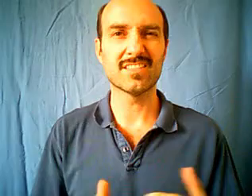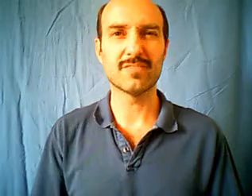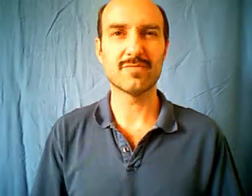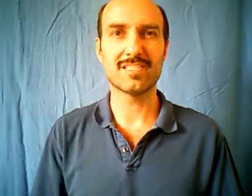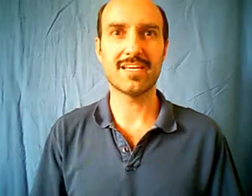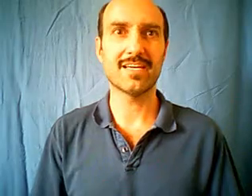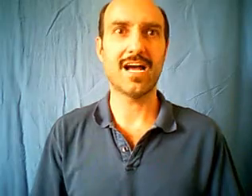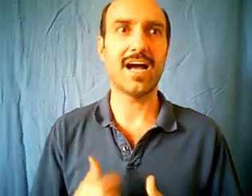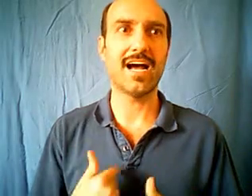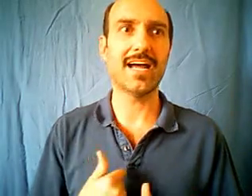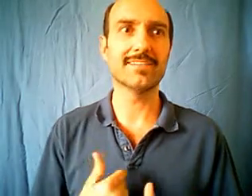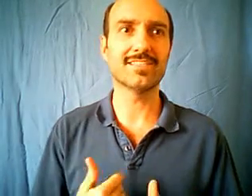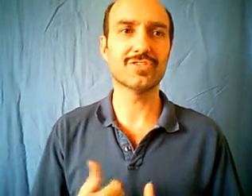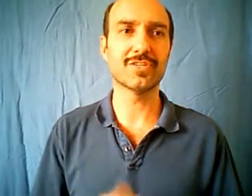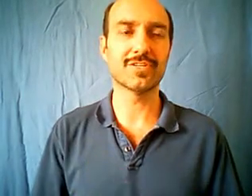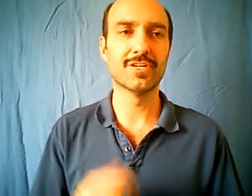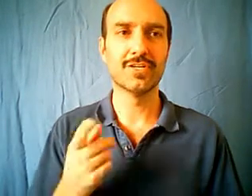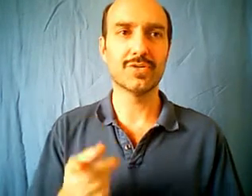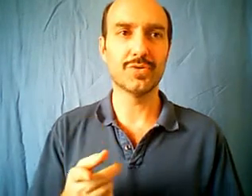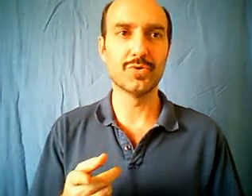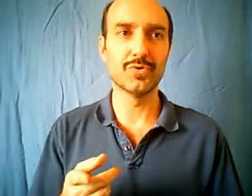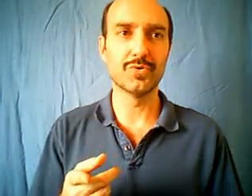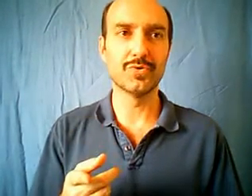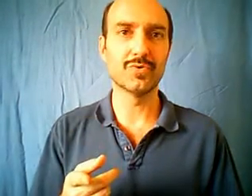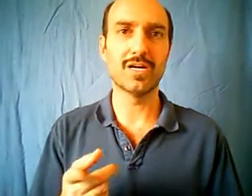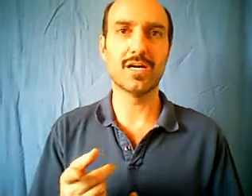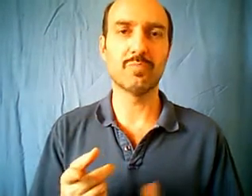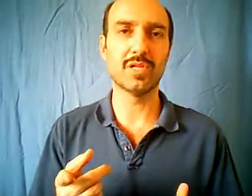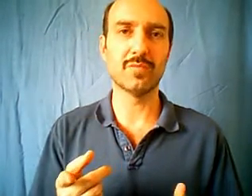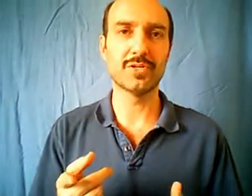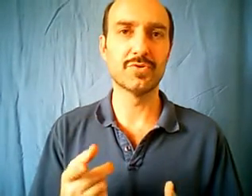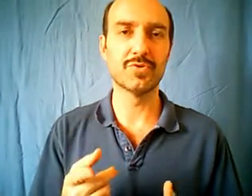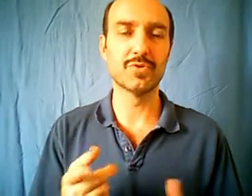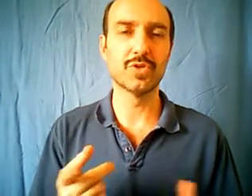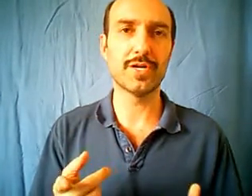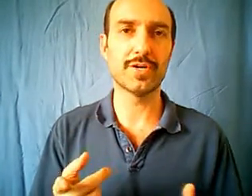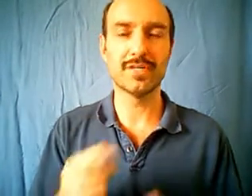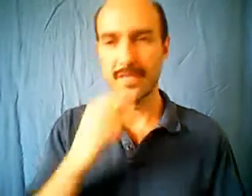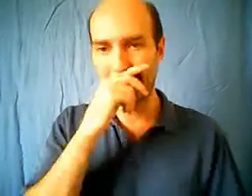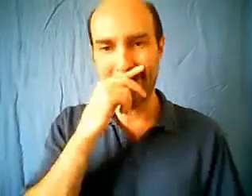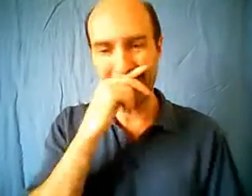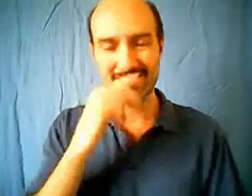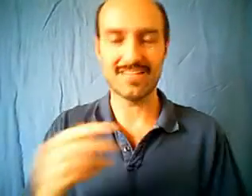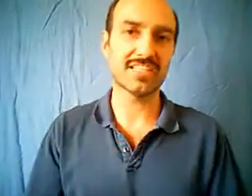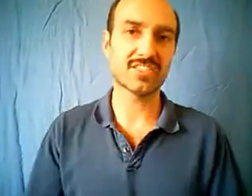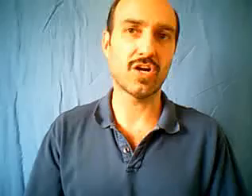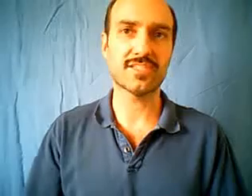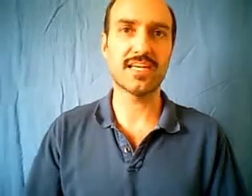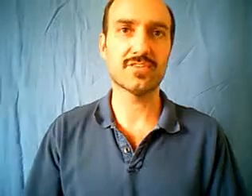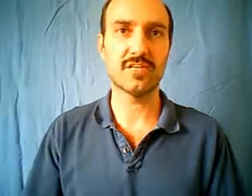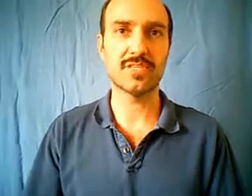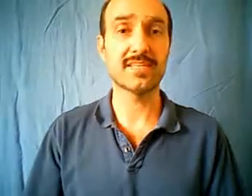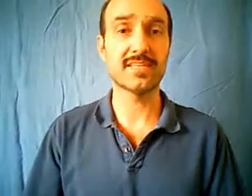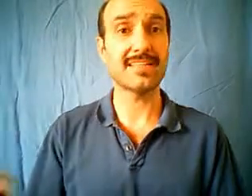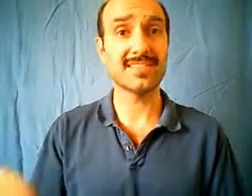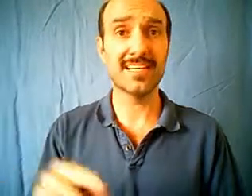if we say, I, teacher, you, plumber, you, lawyer. It sounds like Tarzan or something. That's in English,